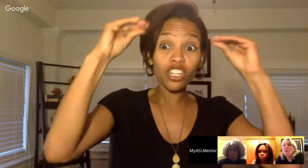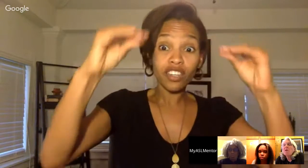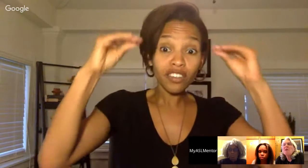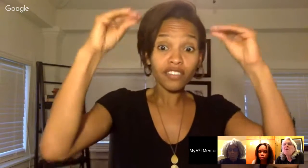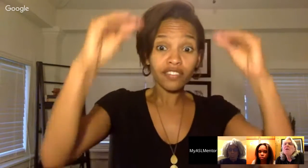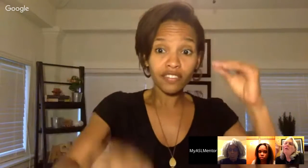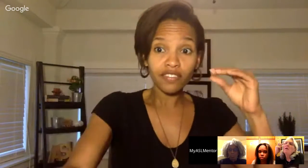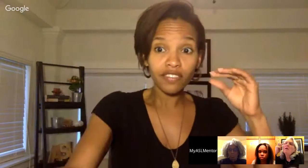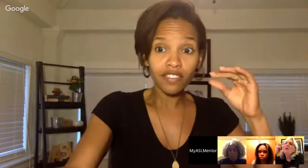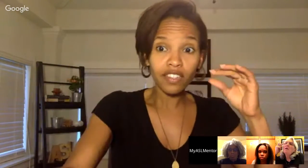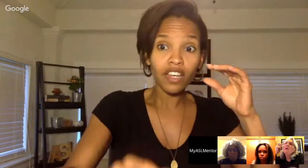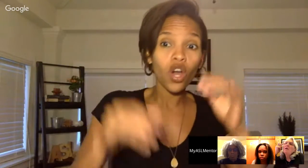teaching,